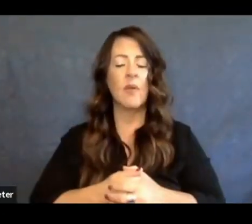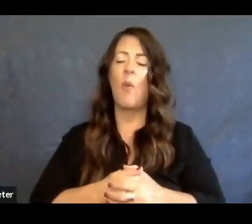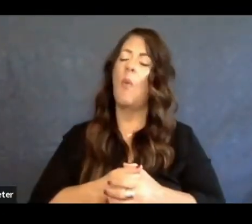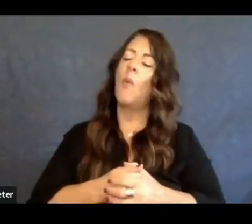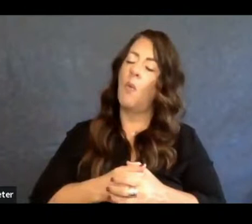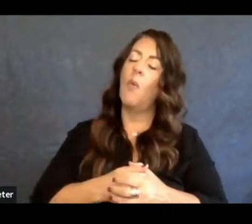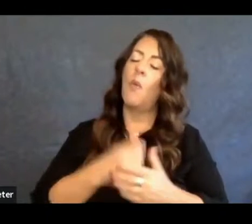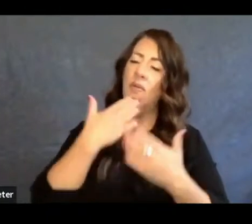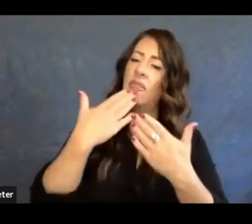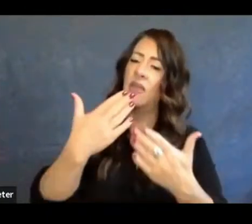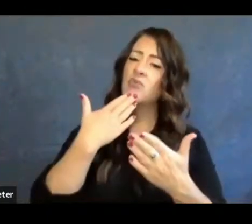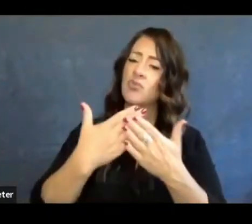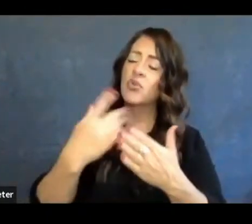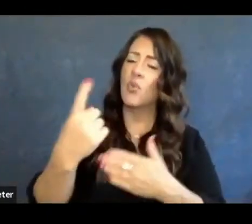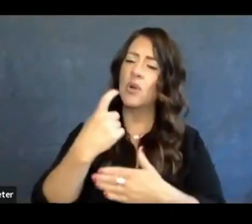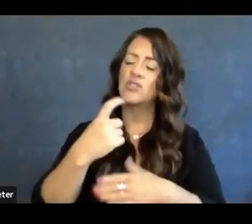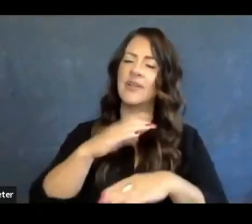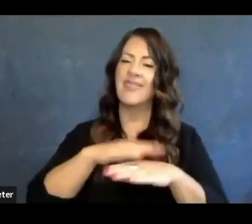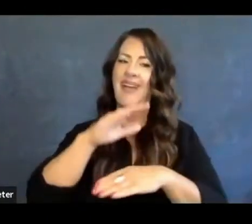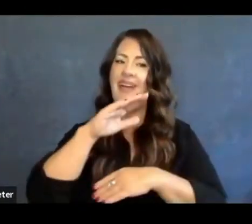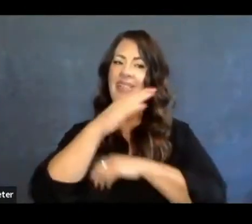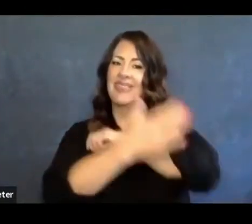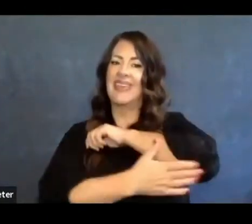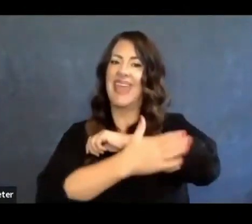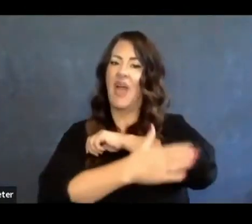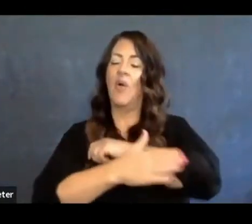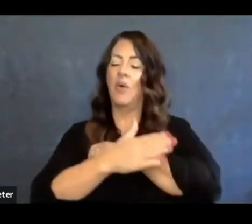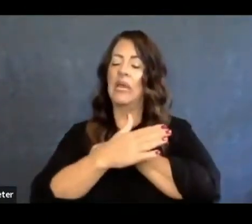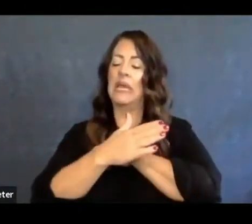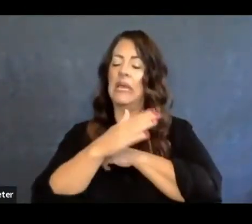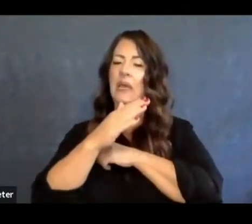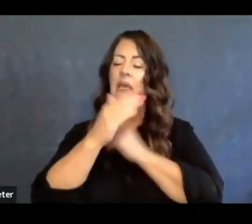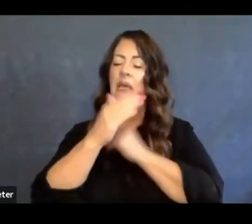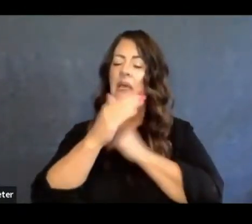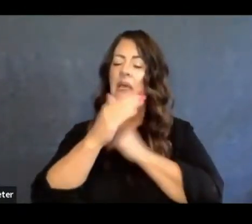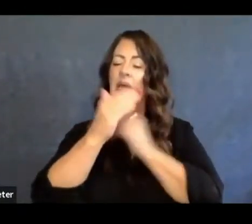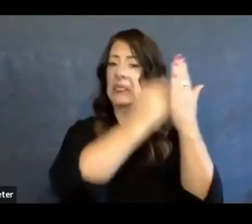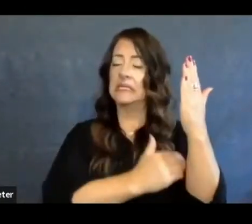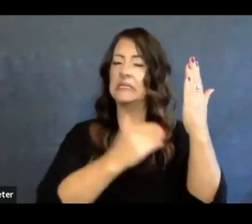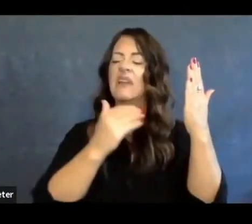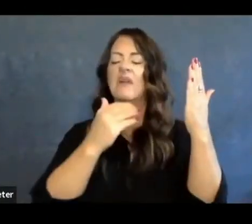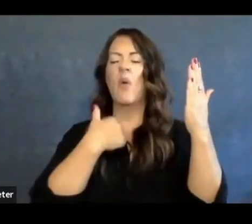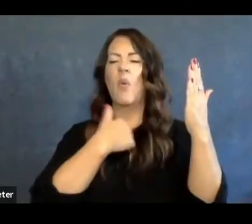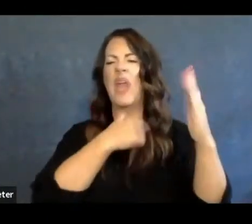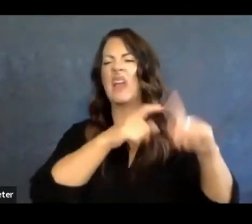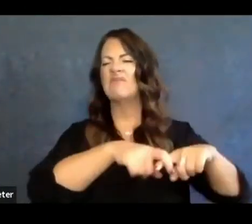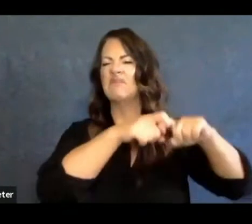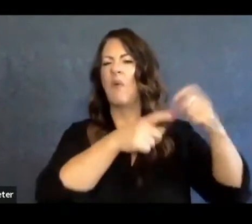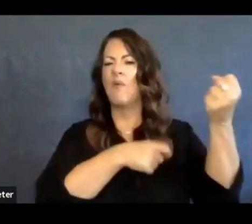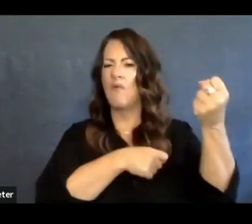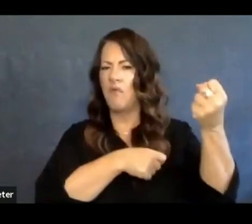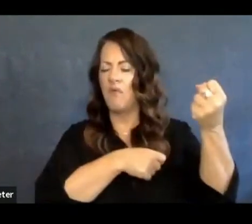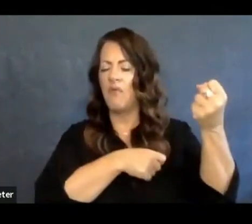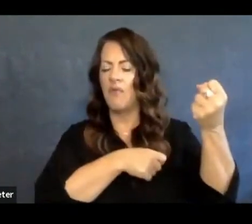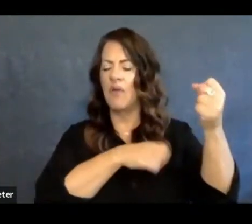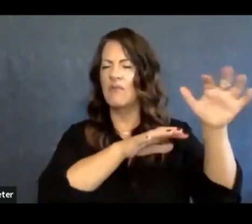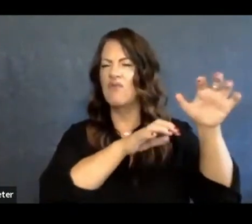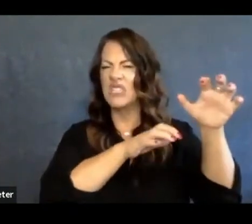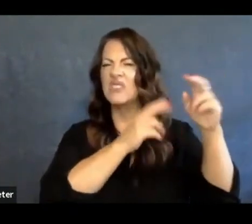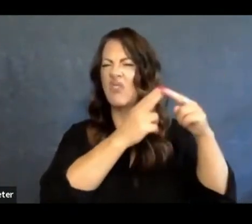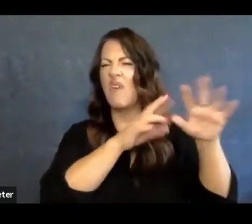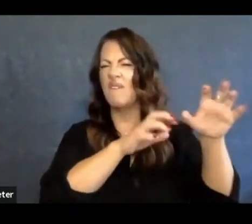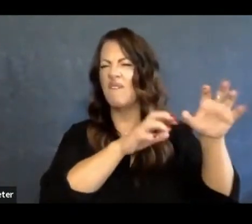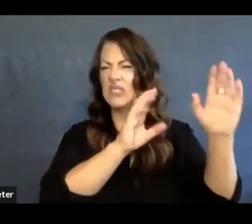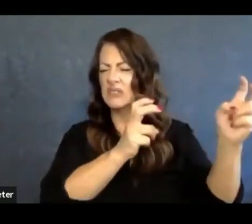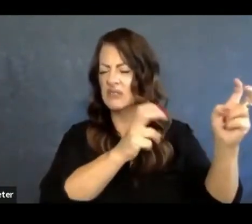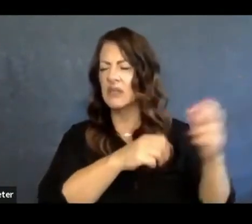As I mentioned, the county data monitoring list was frozen last Friday. We will only unfreeze it after we have the confidence in